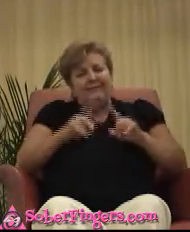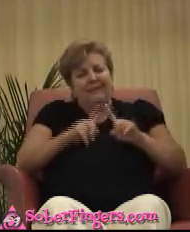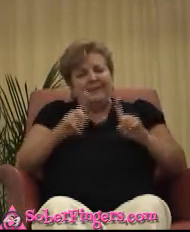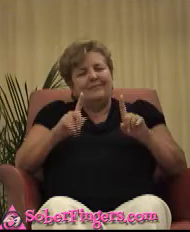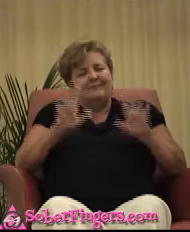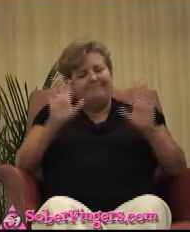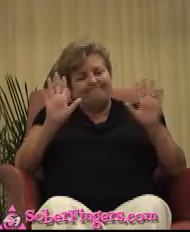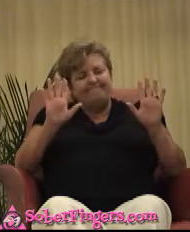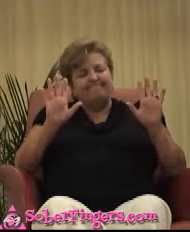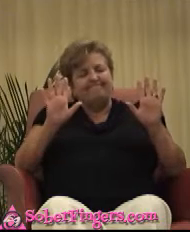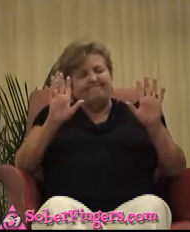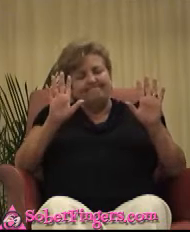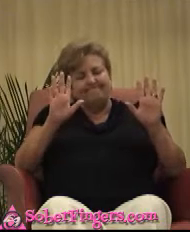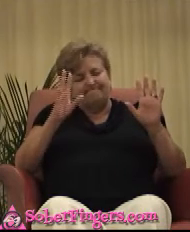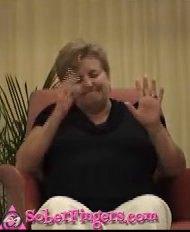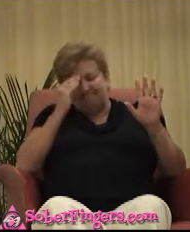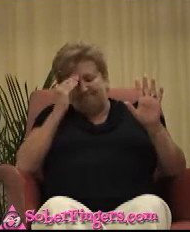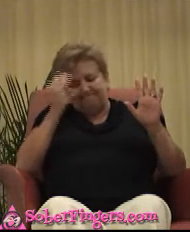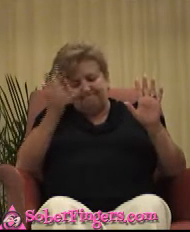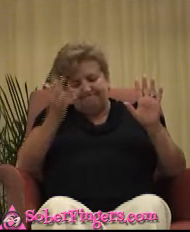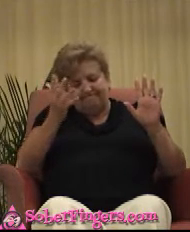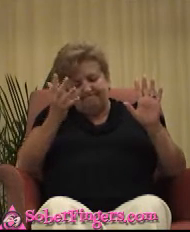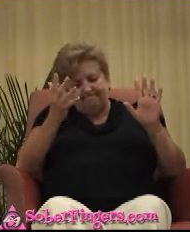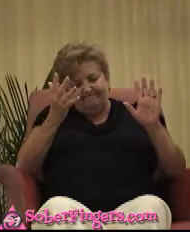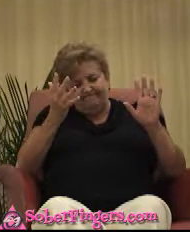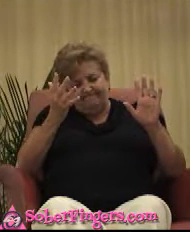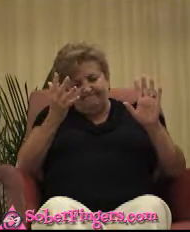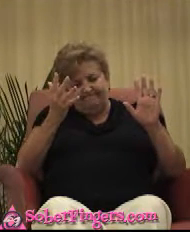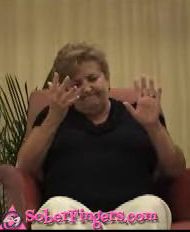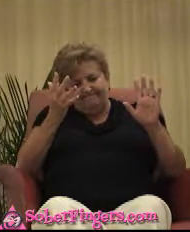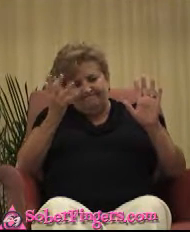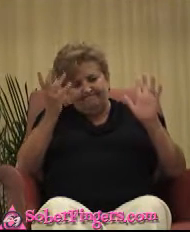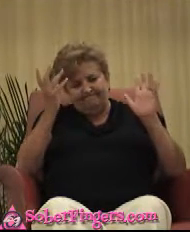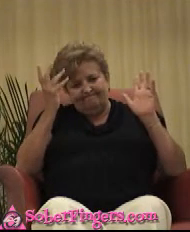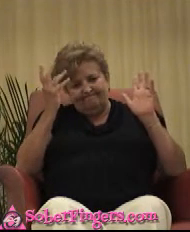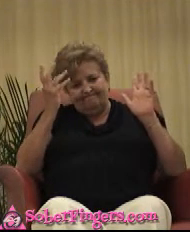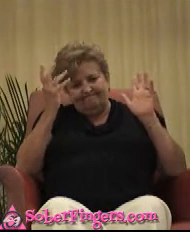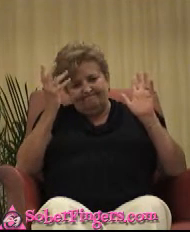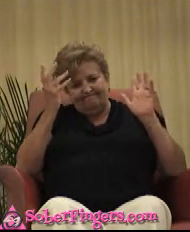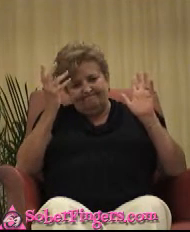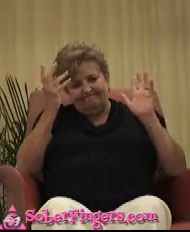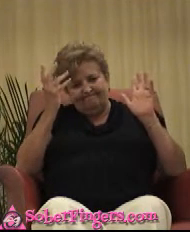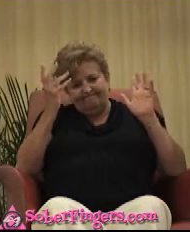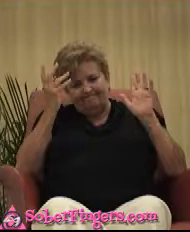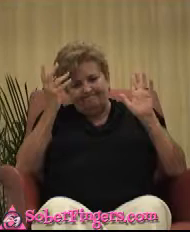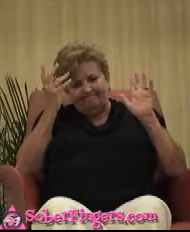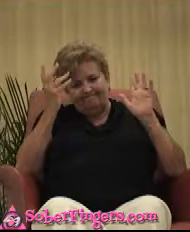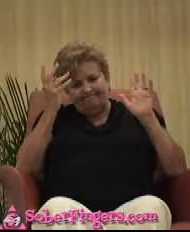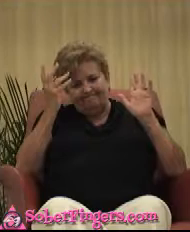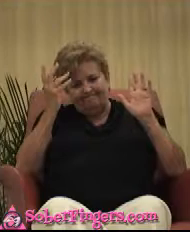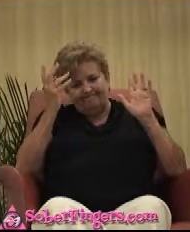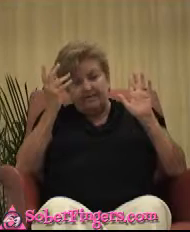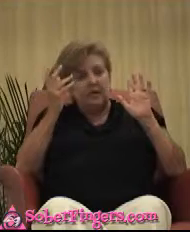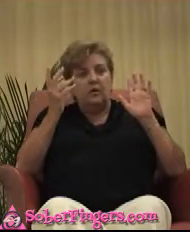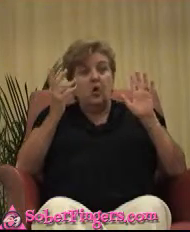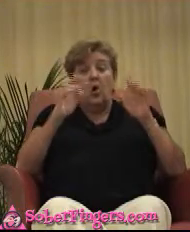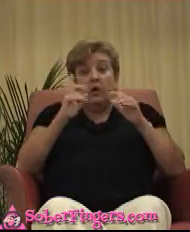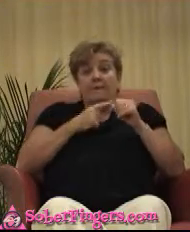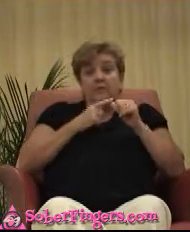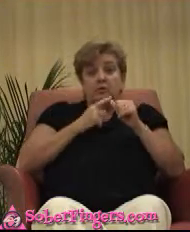I suddenly began getting word of the week to the day that I went into treatment. I wouldn't watch TV. The hospital had 2 of